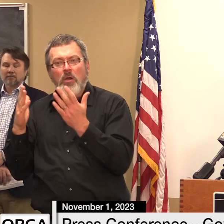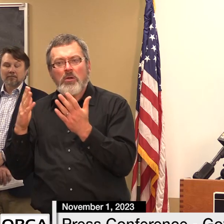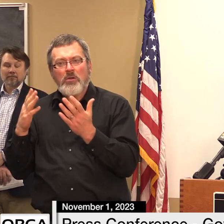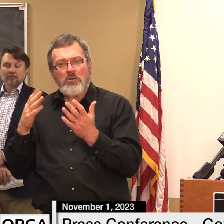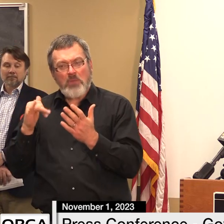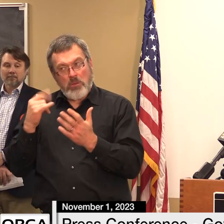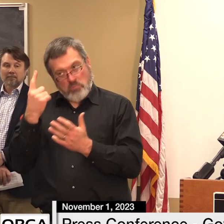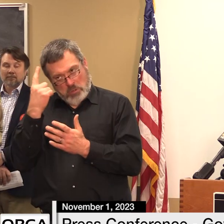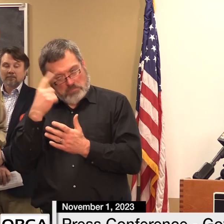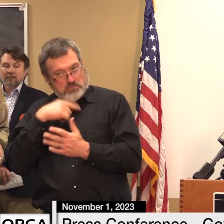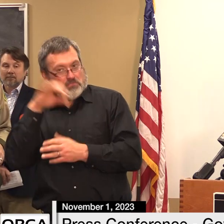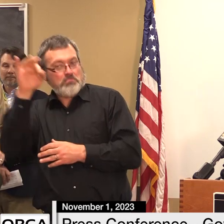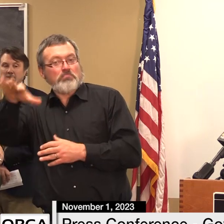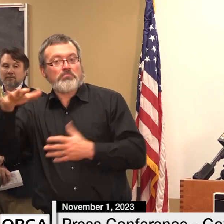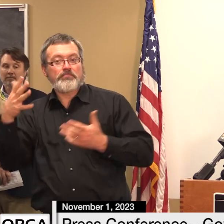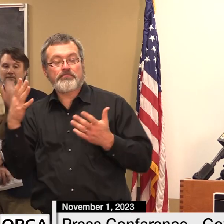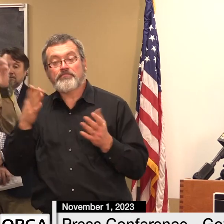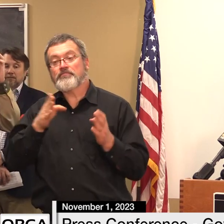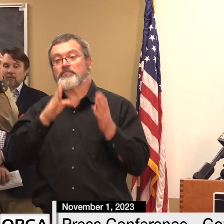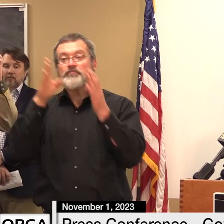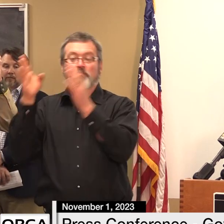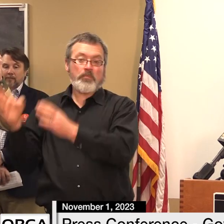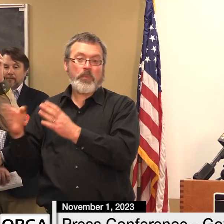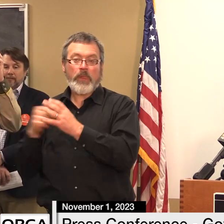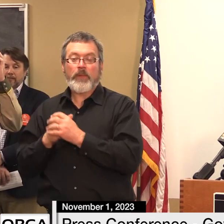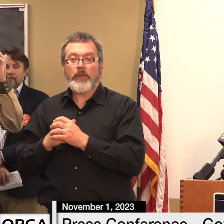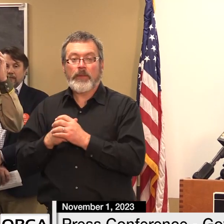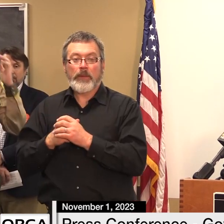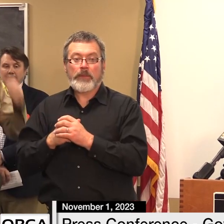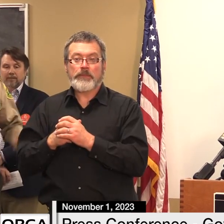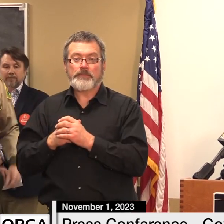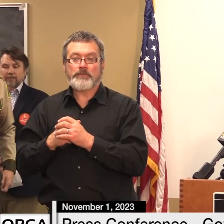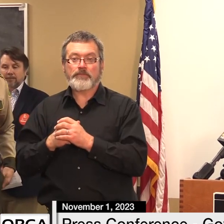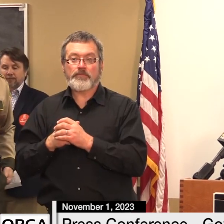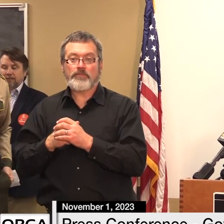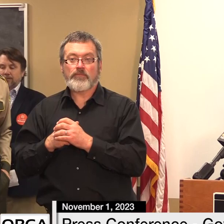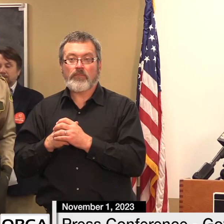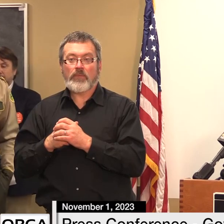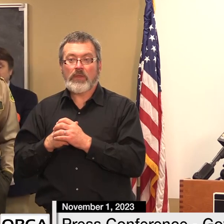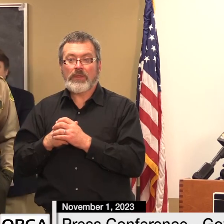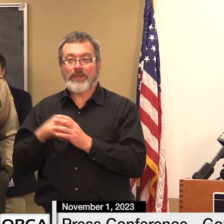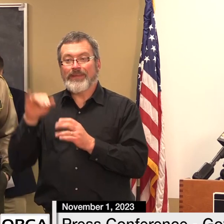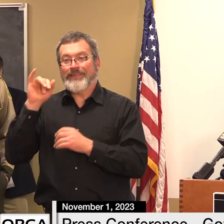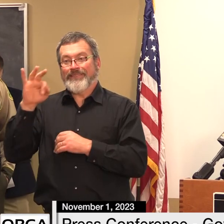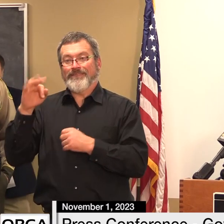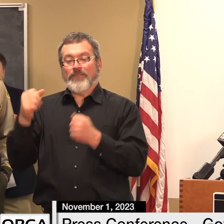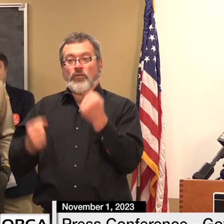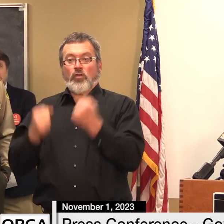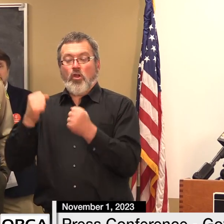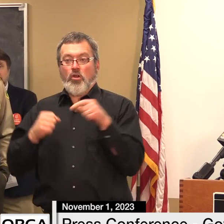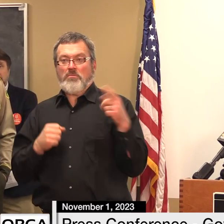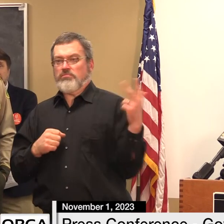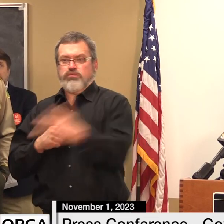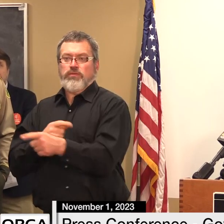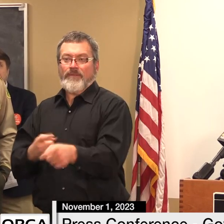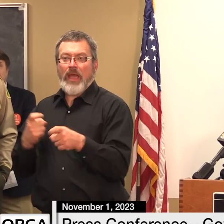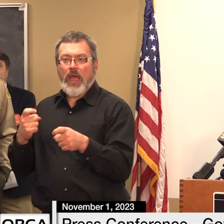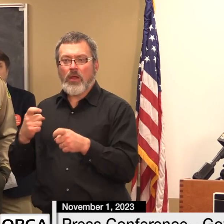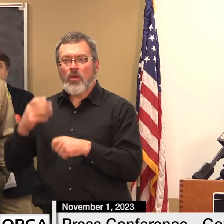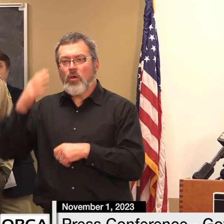question. And then the second one is, what about if cars go faster, why don't the punitive